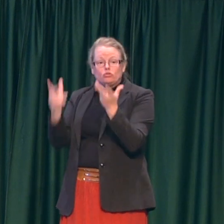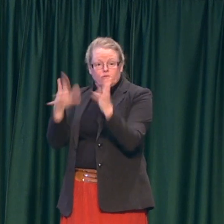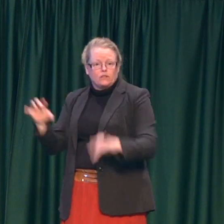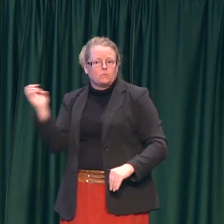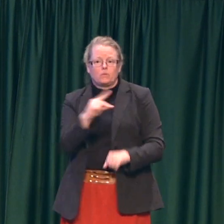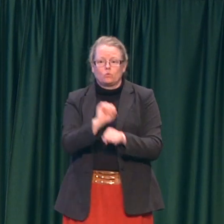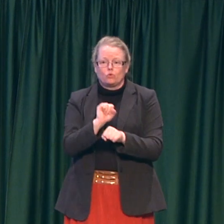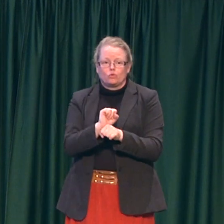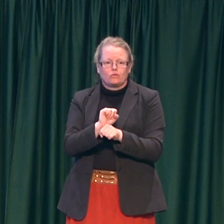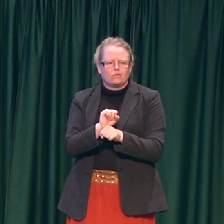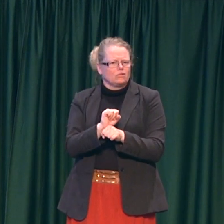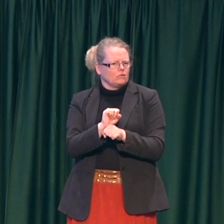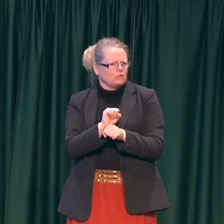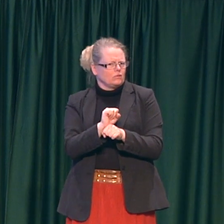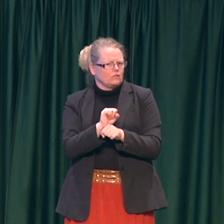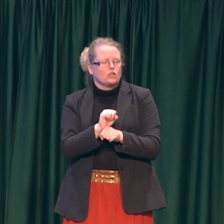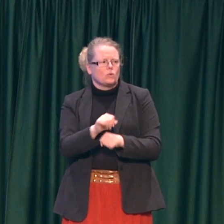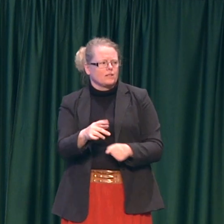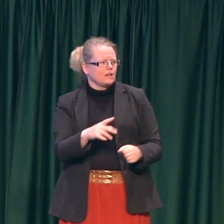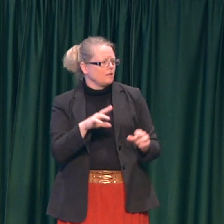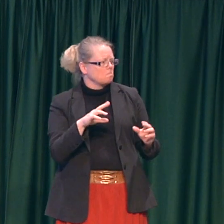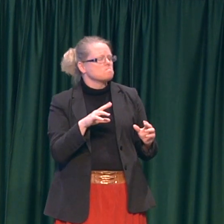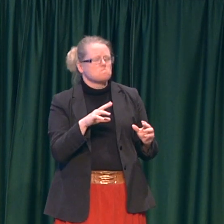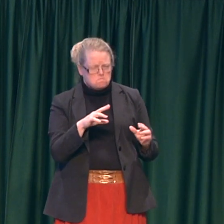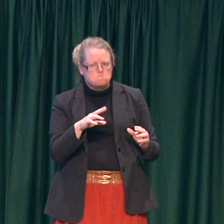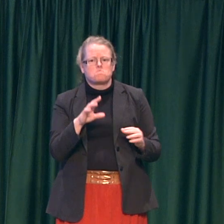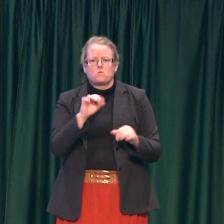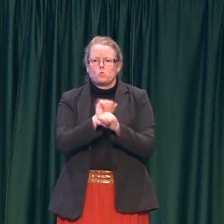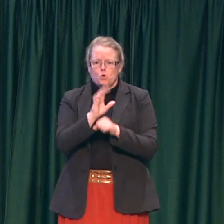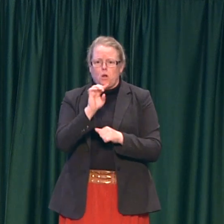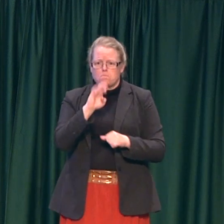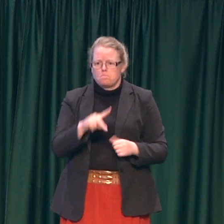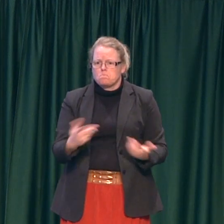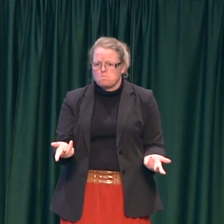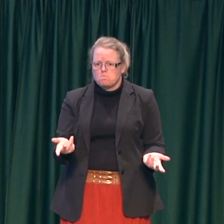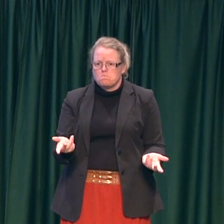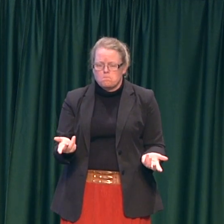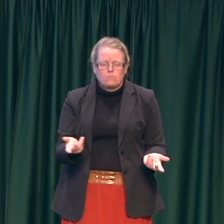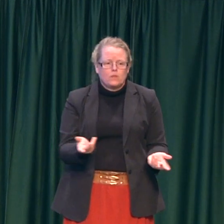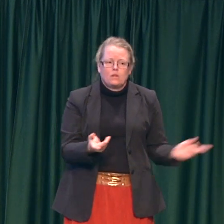The patient maintains that this was a injury that happened at